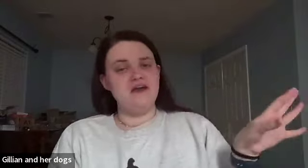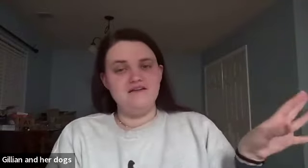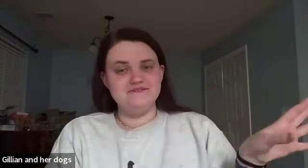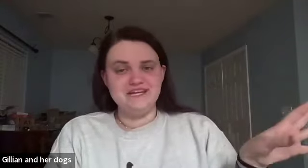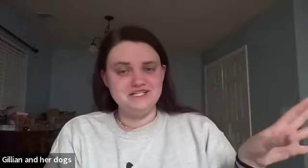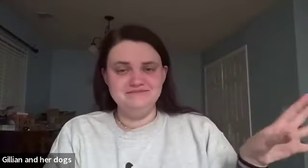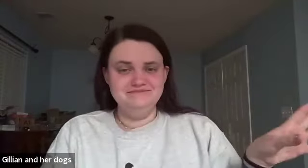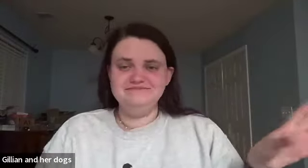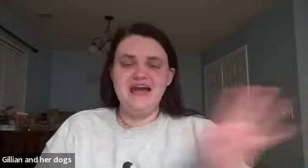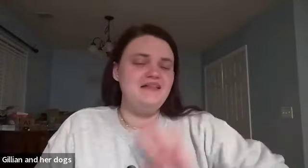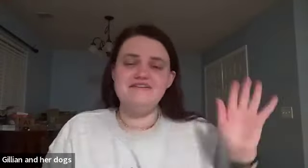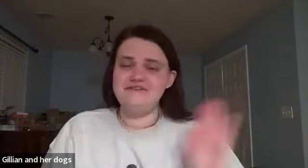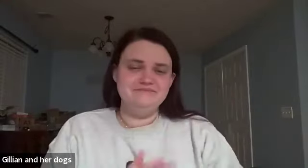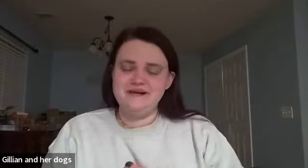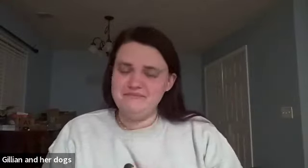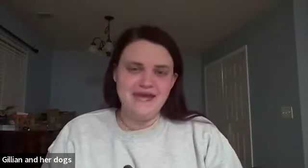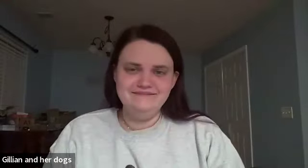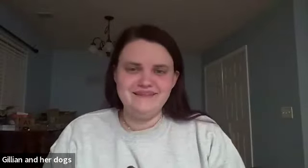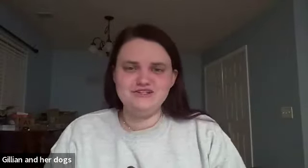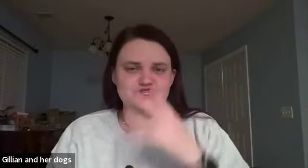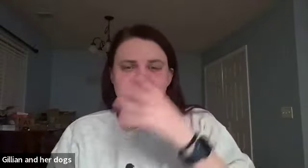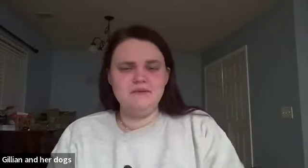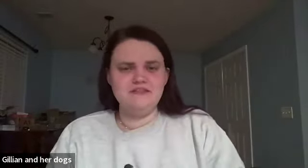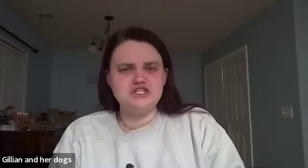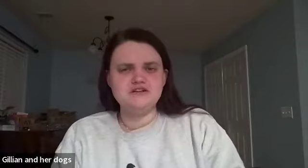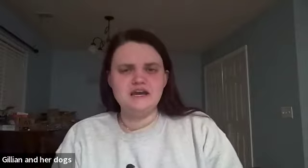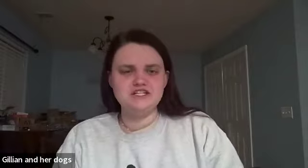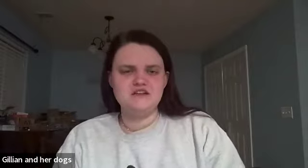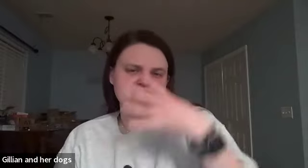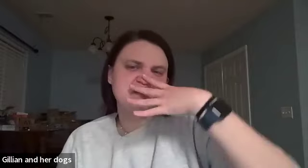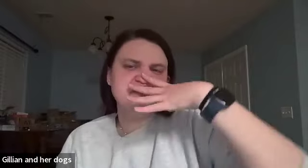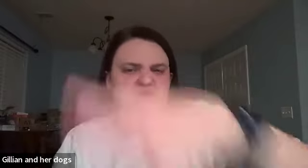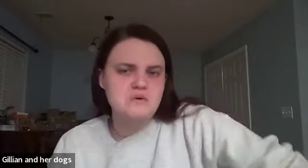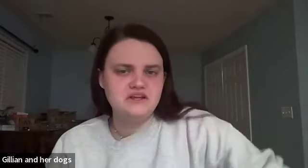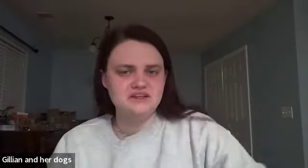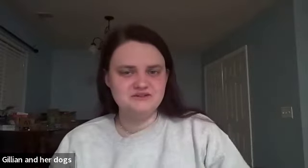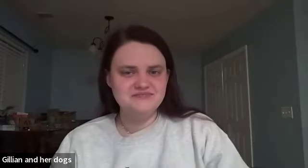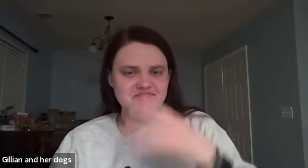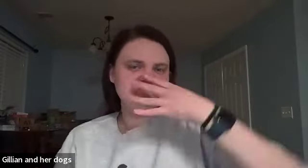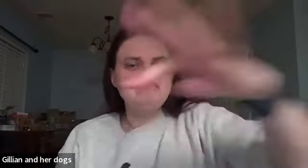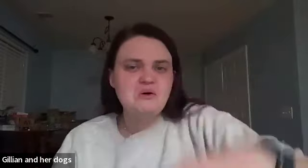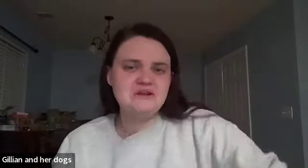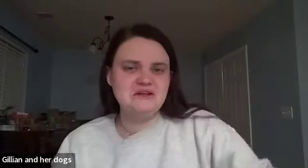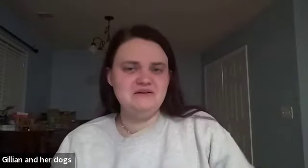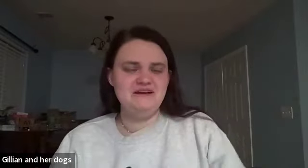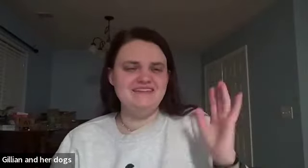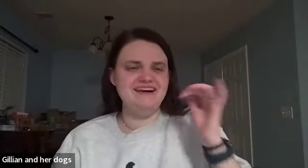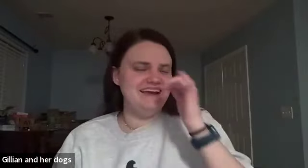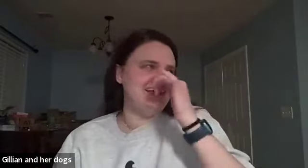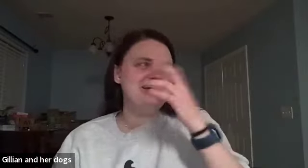that conversation. I love them, but man, they just look at each other like, I'm ignoring you. Ignore you. And like